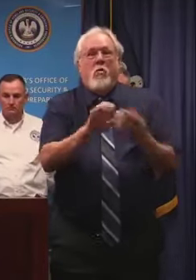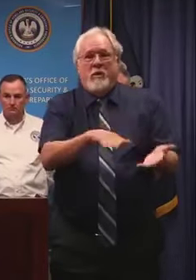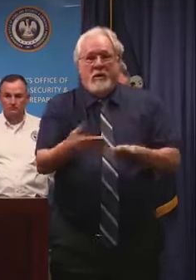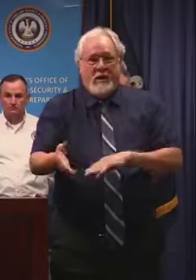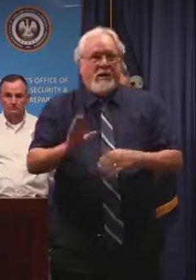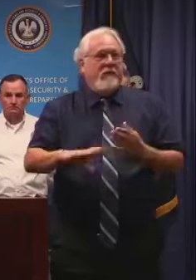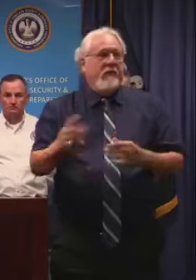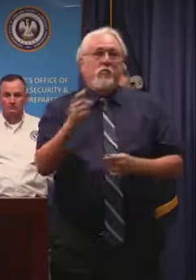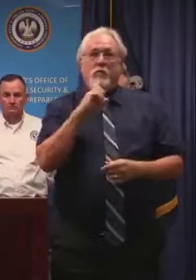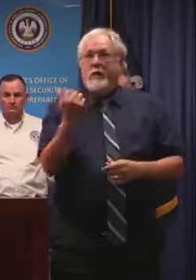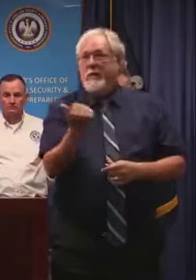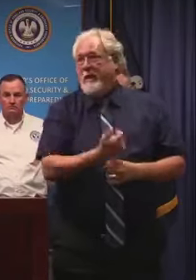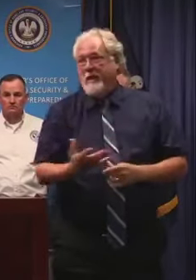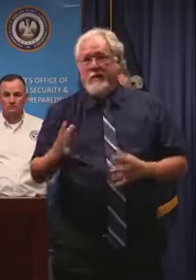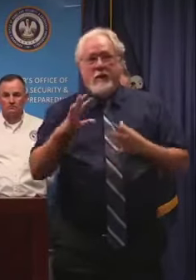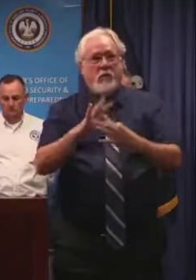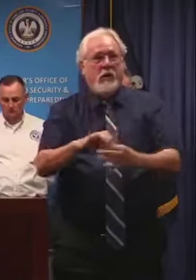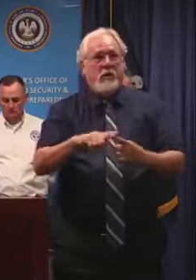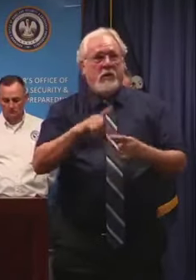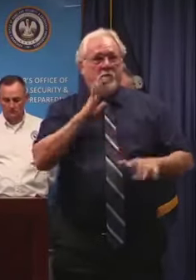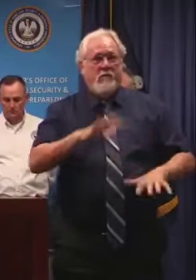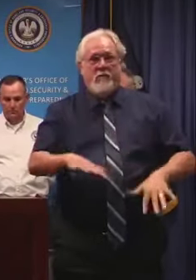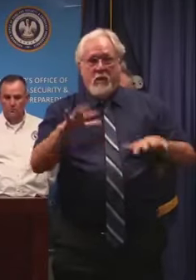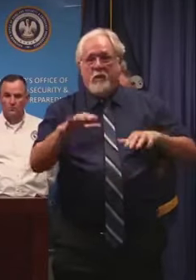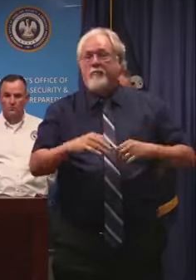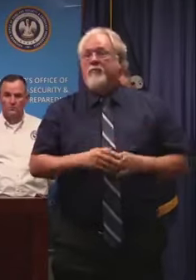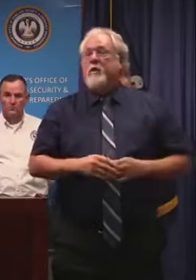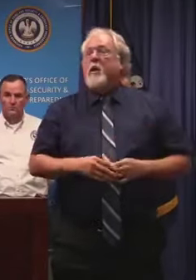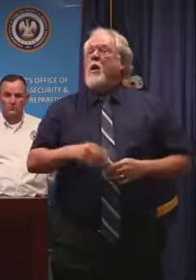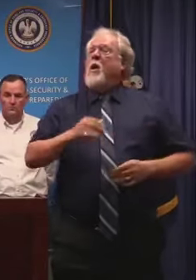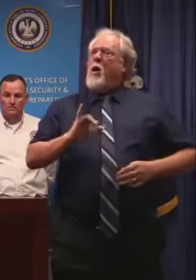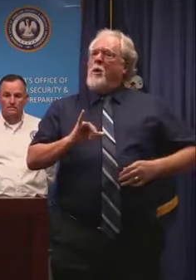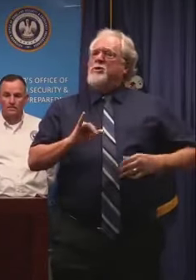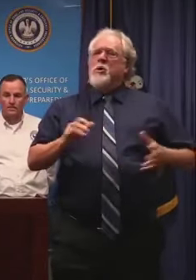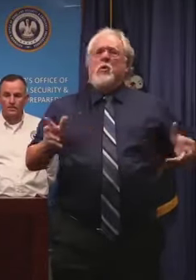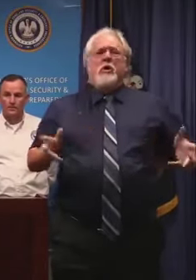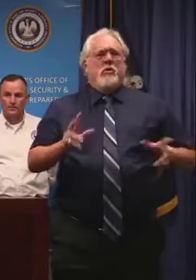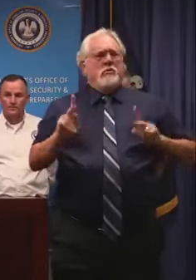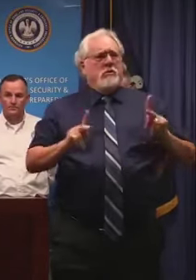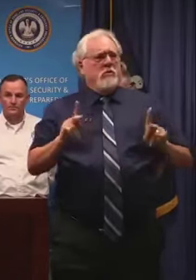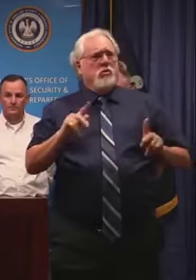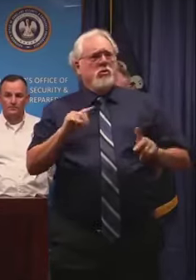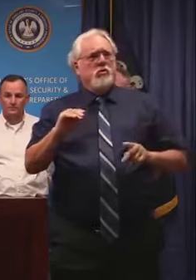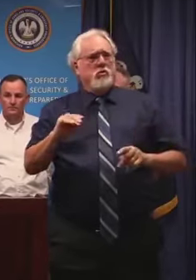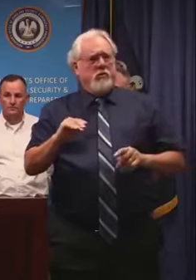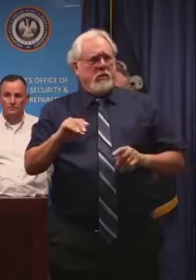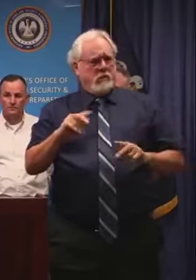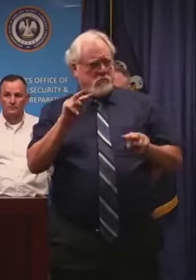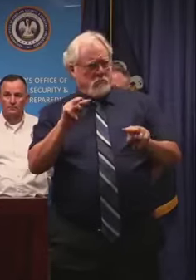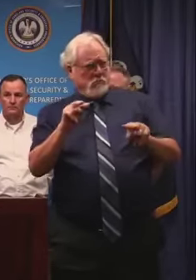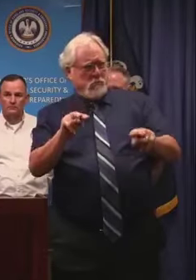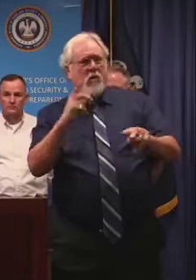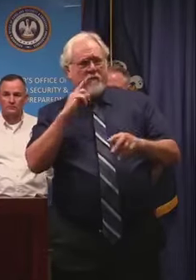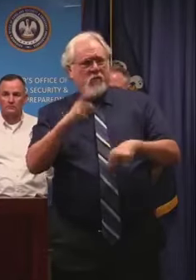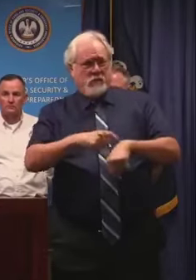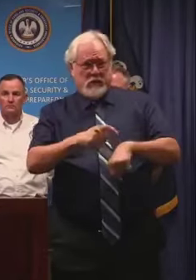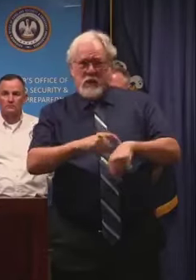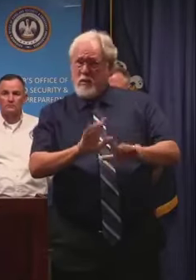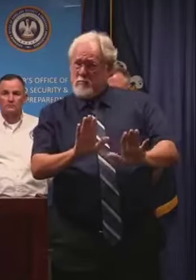just about anything else related to these floods. I also want to encourage everybody to be diligent for an extended period of